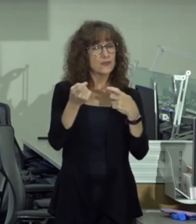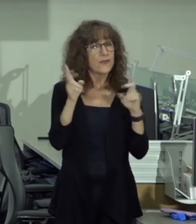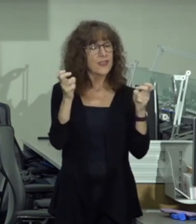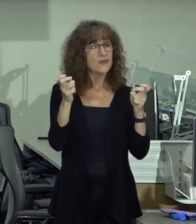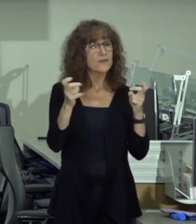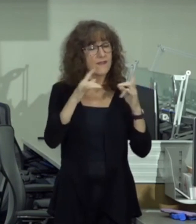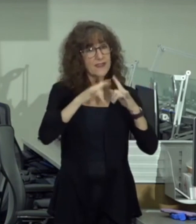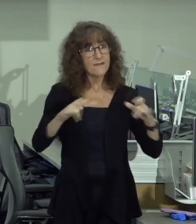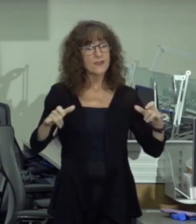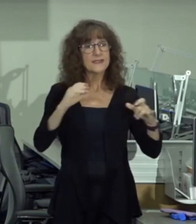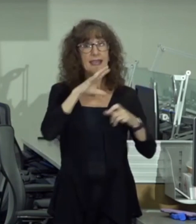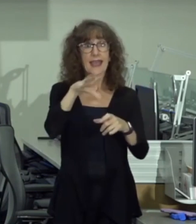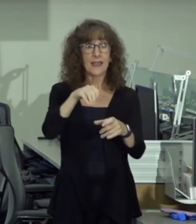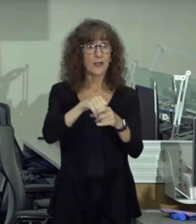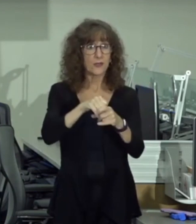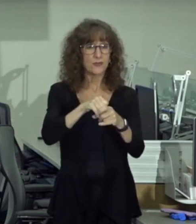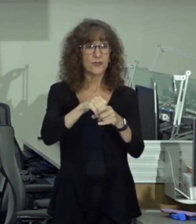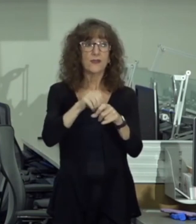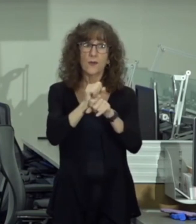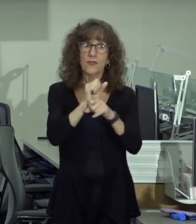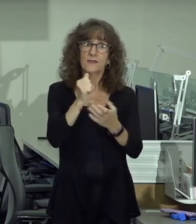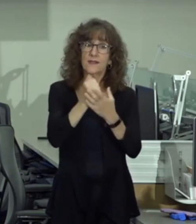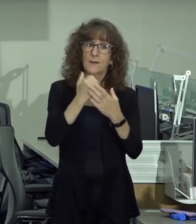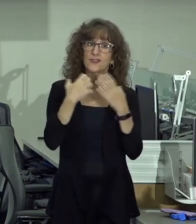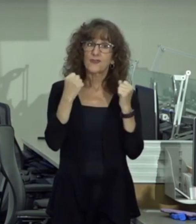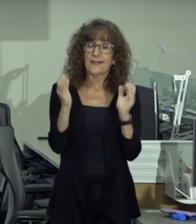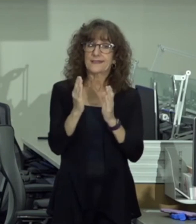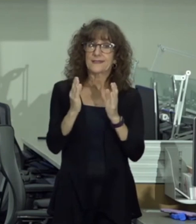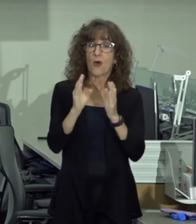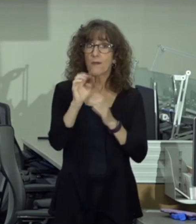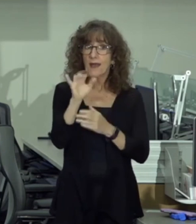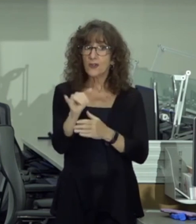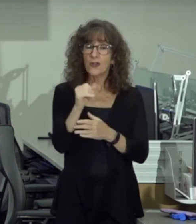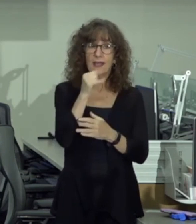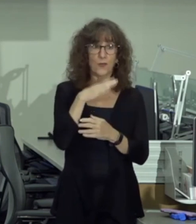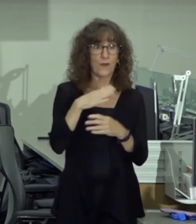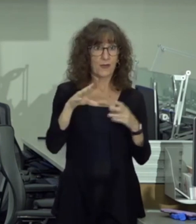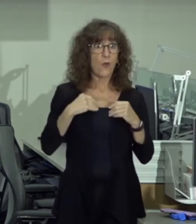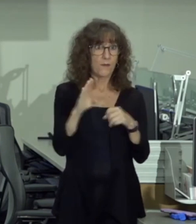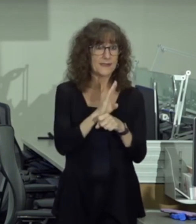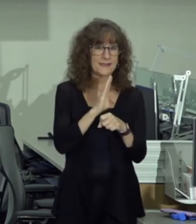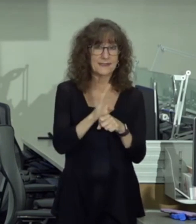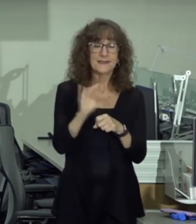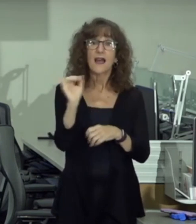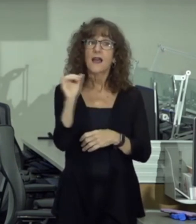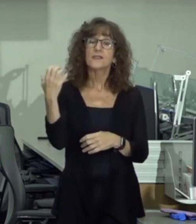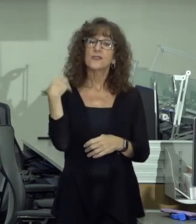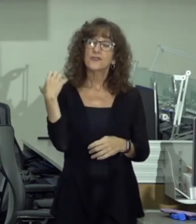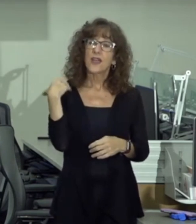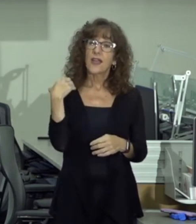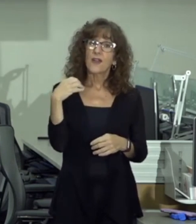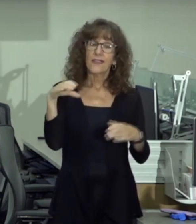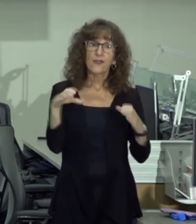and inclusion, work that has helped strengthen small minority and women-owned businesses. I also chair